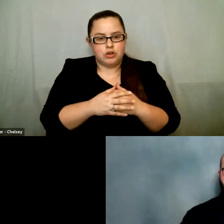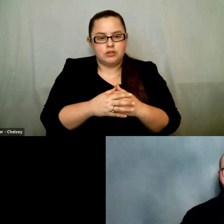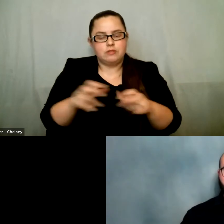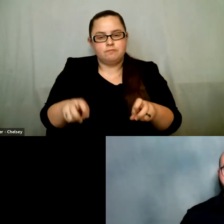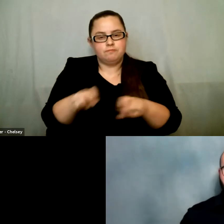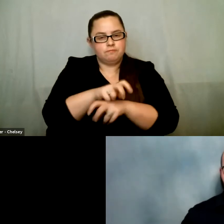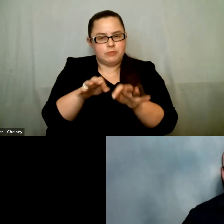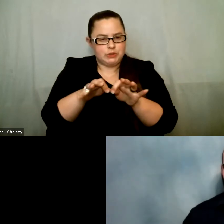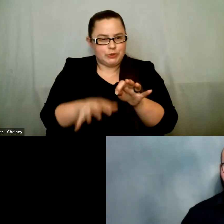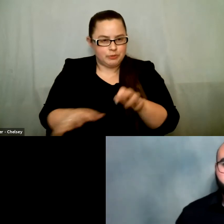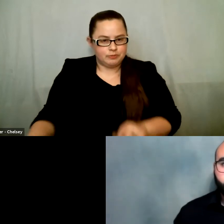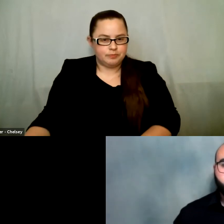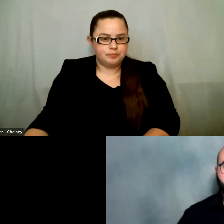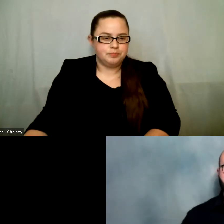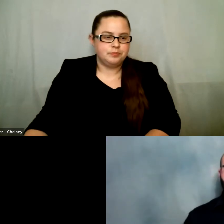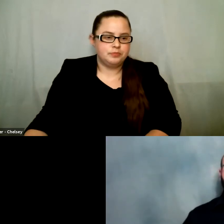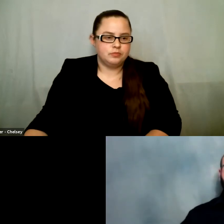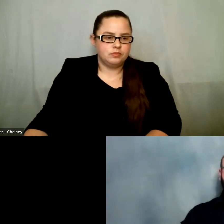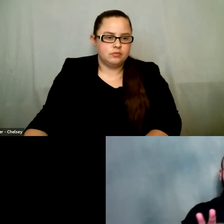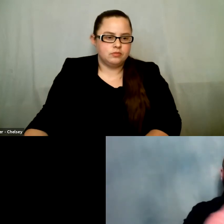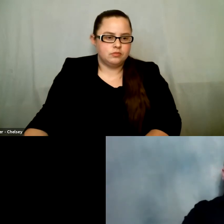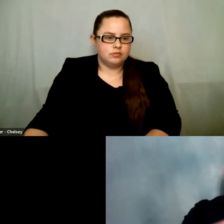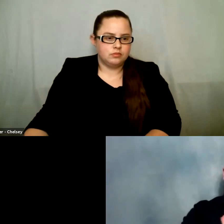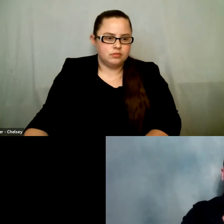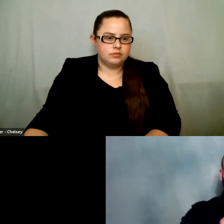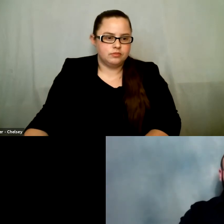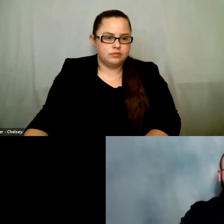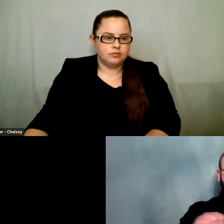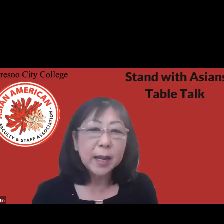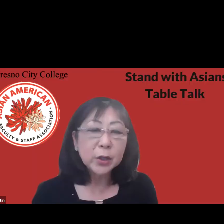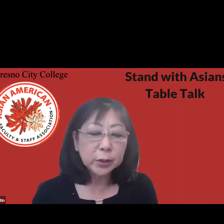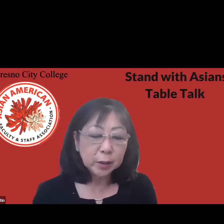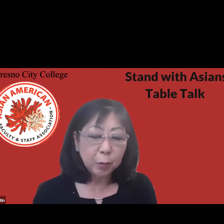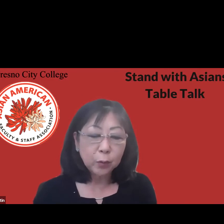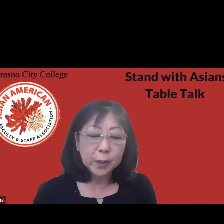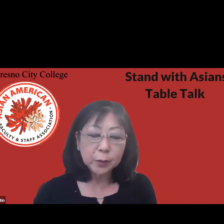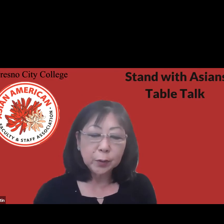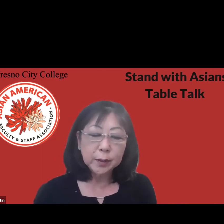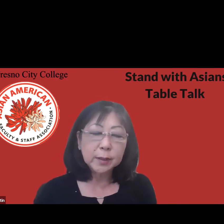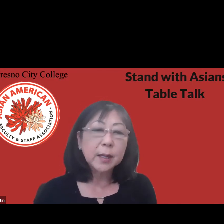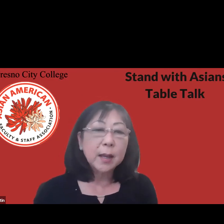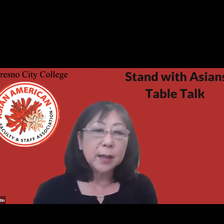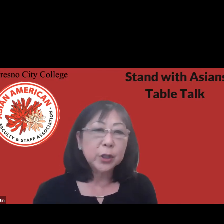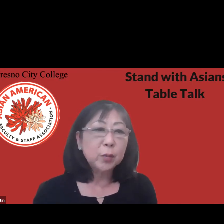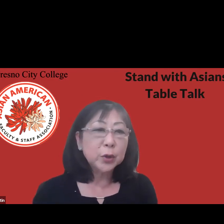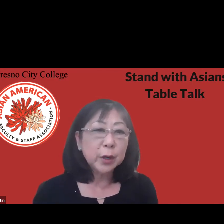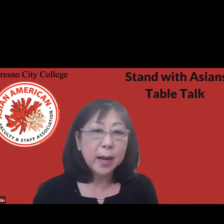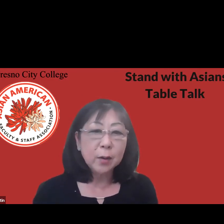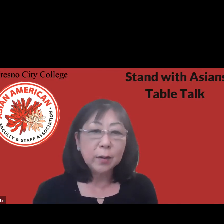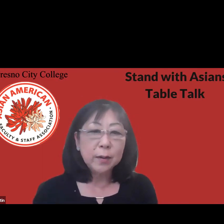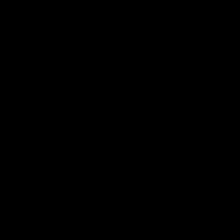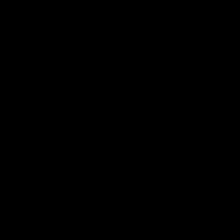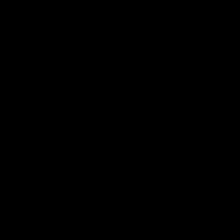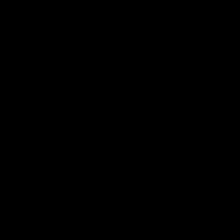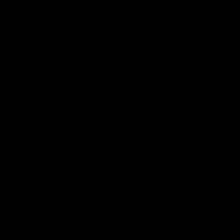wondering how you can support the Asian community, Cami has put together some Asian support resources that she will share